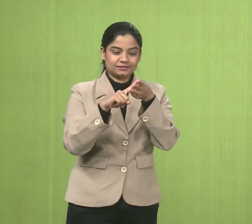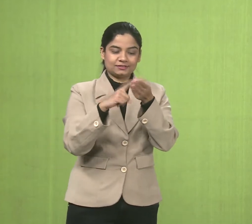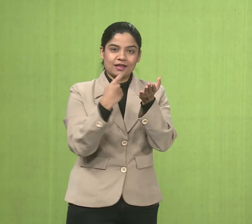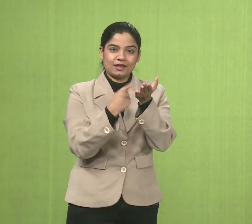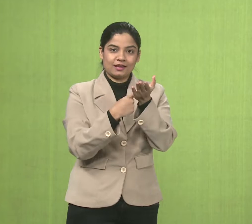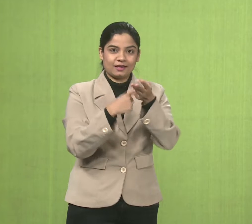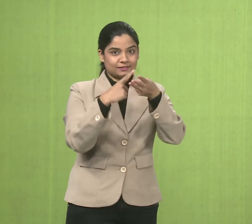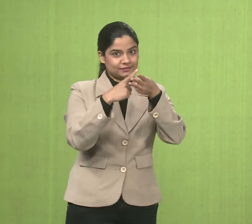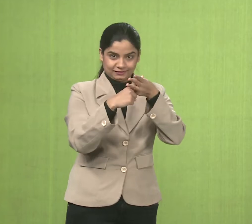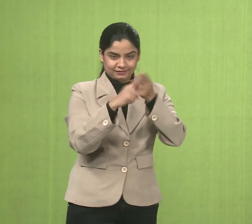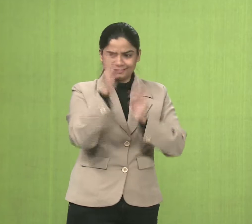There